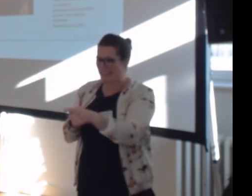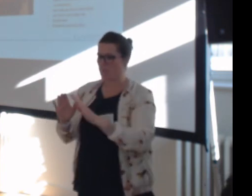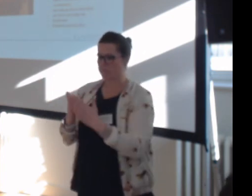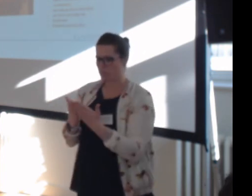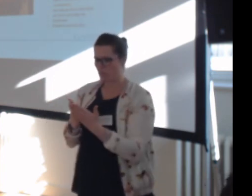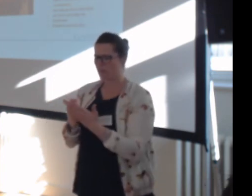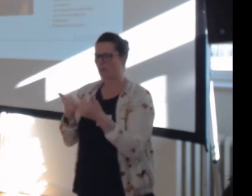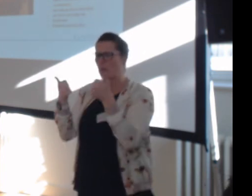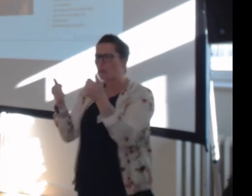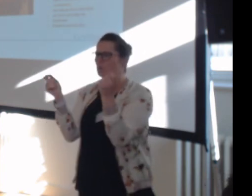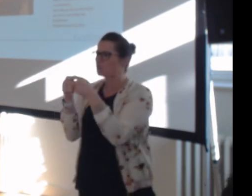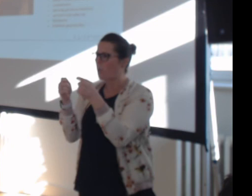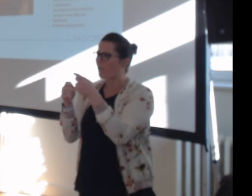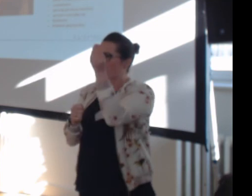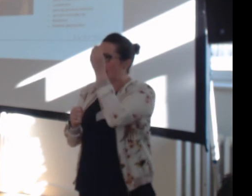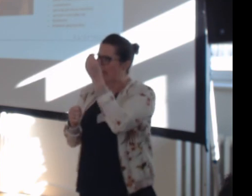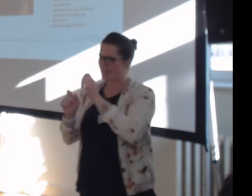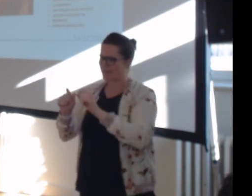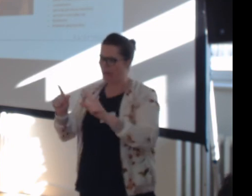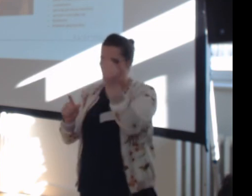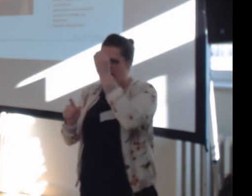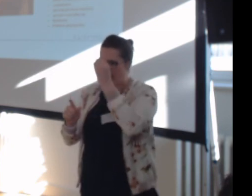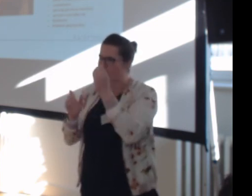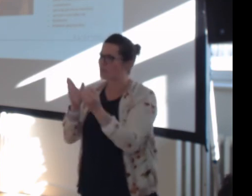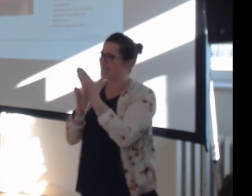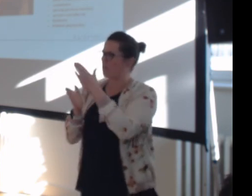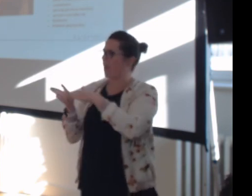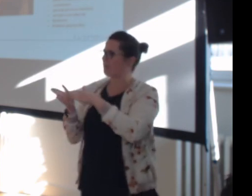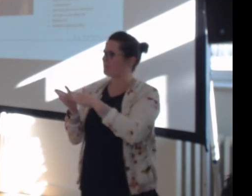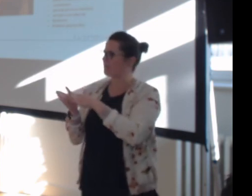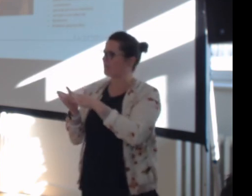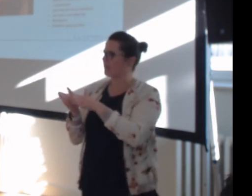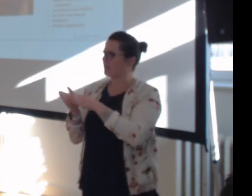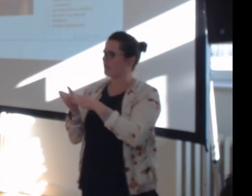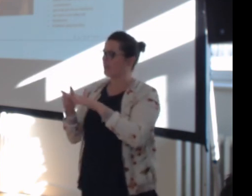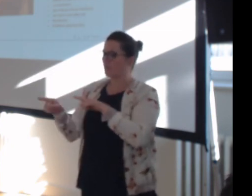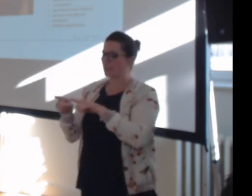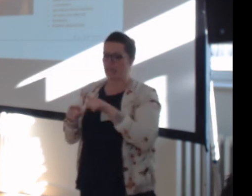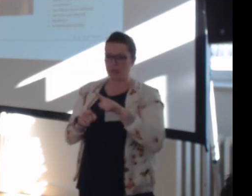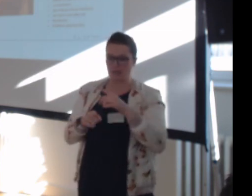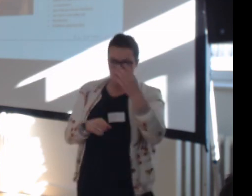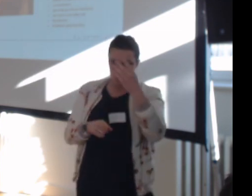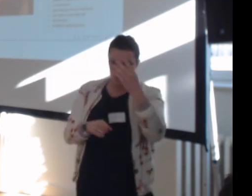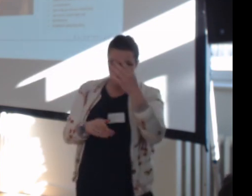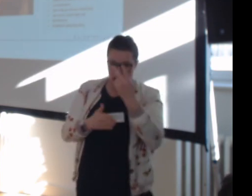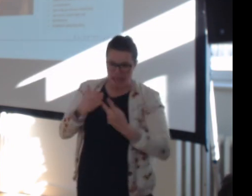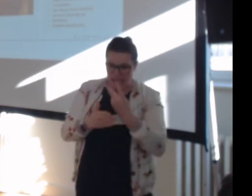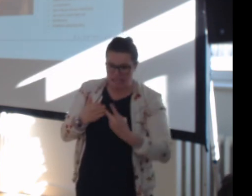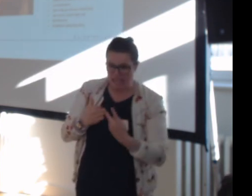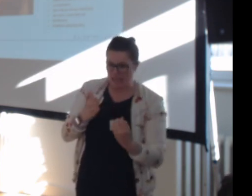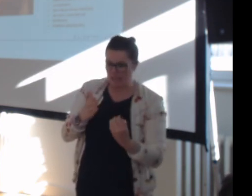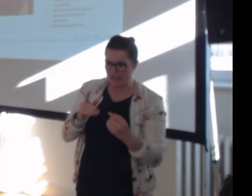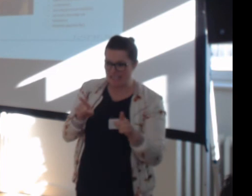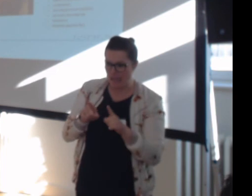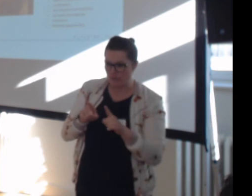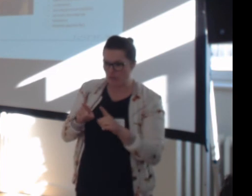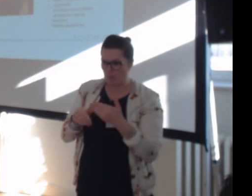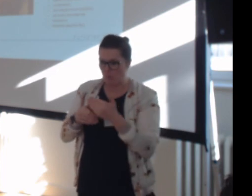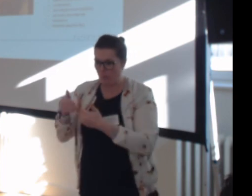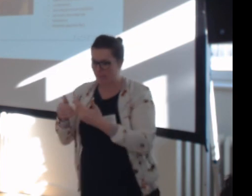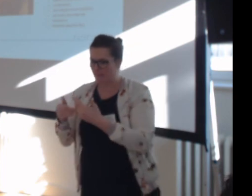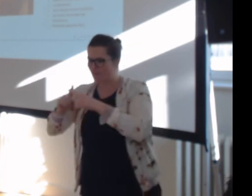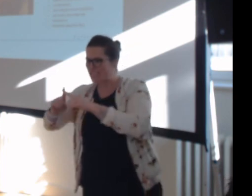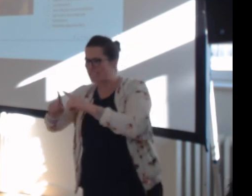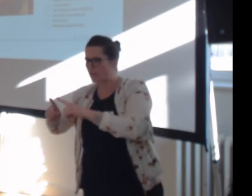can be great tools to learn the language of the new country, read and listen at the same time with a correct pronunciation and